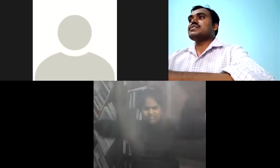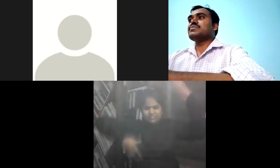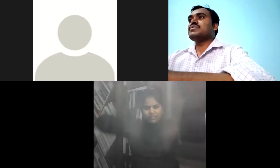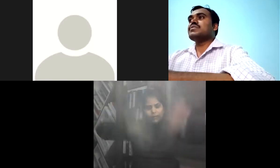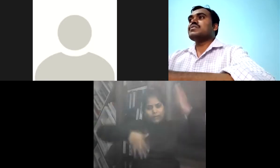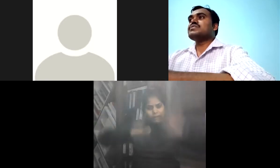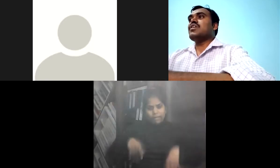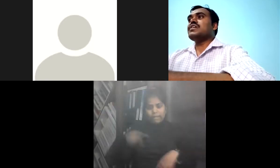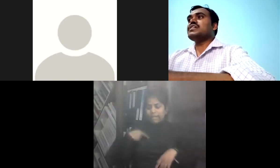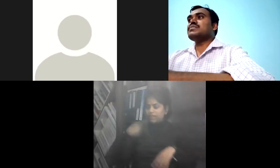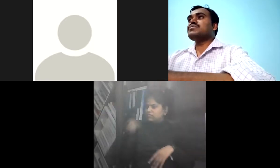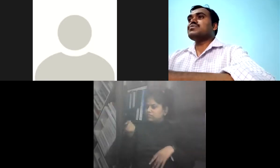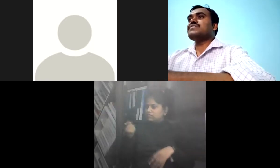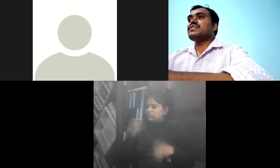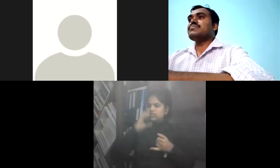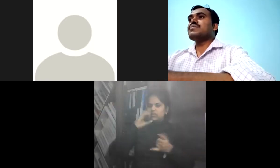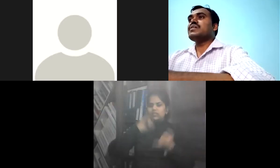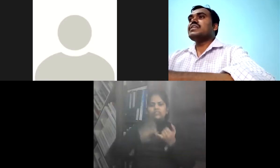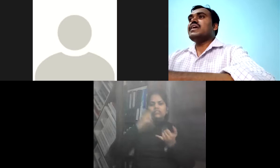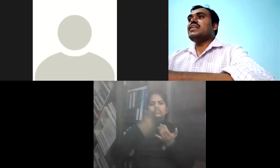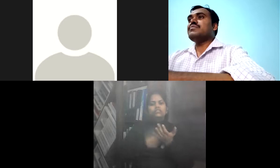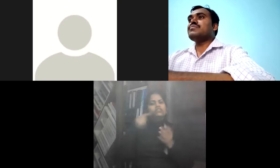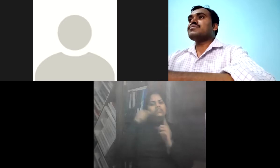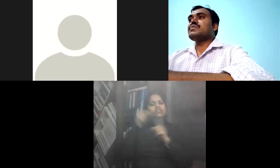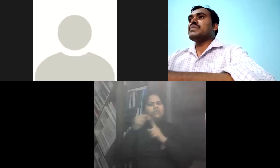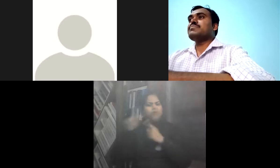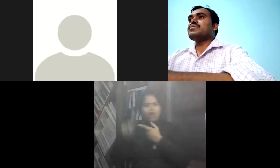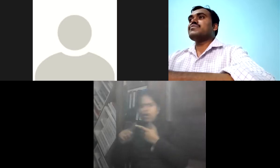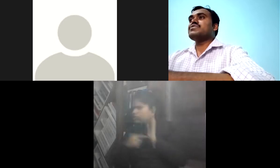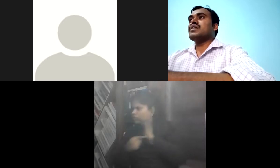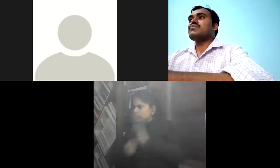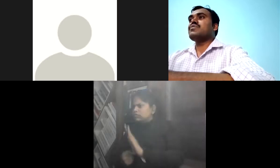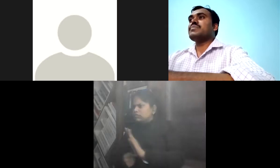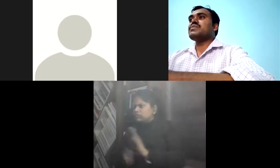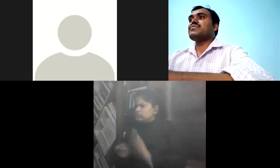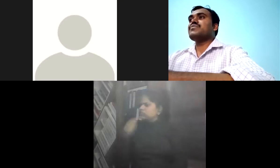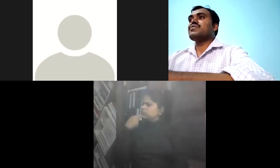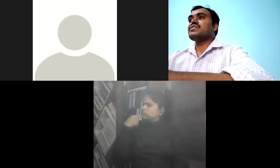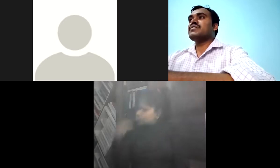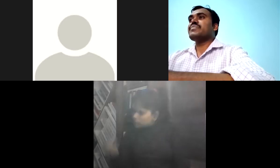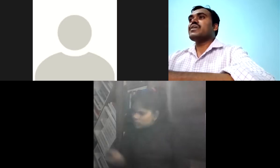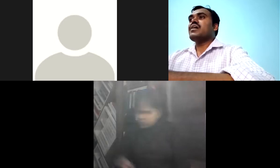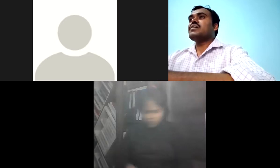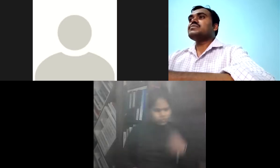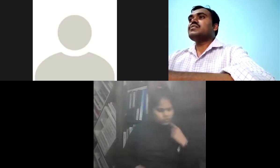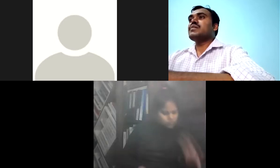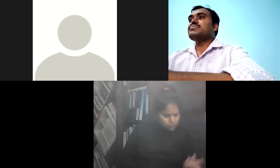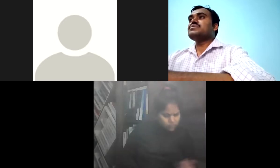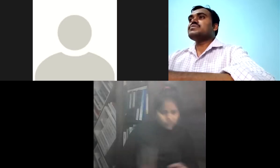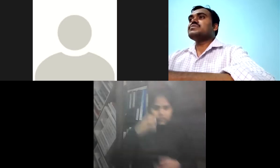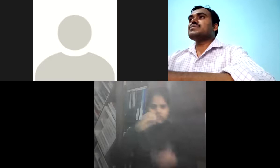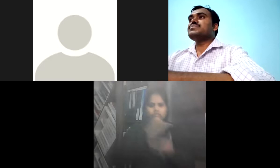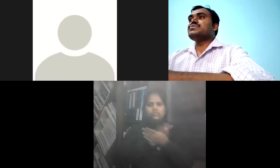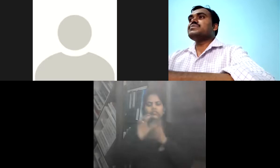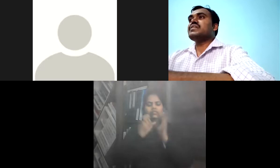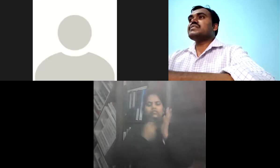his cripple, slaughter him, crucify him, nail him to the paper with charcoal, page number 403. Oscar